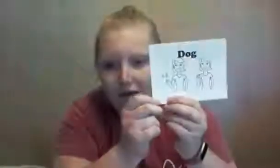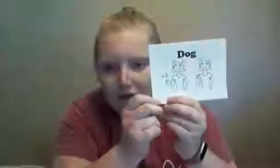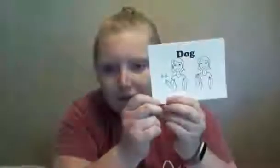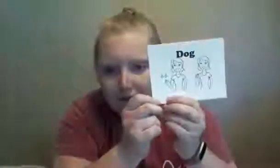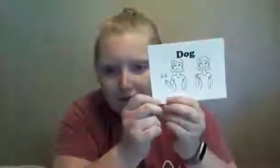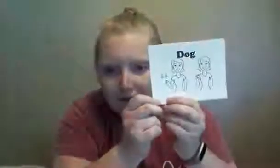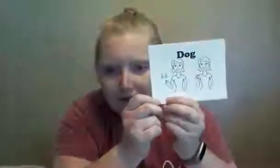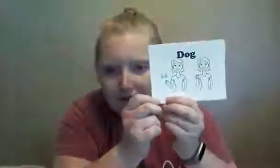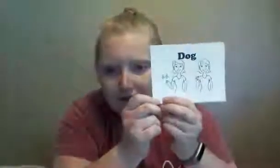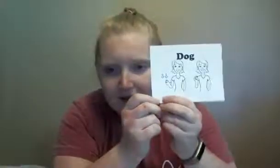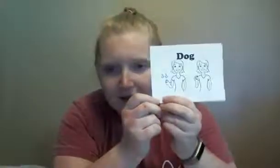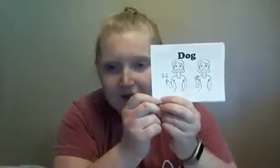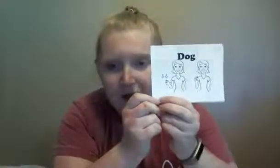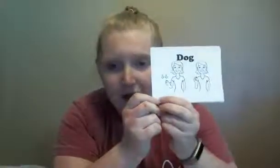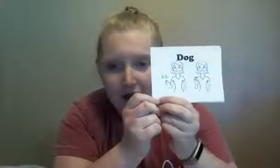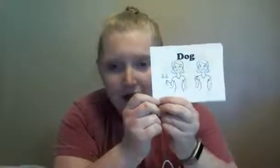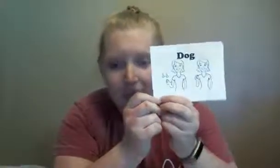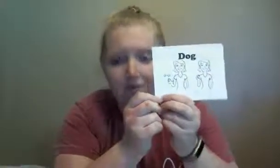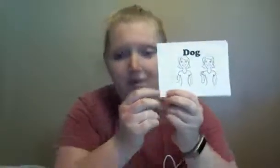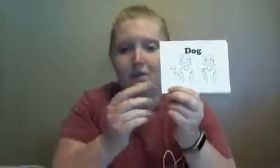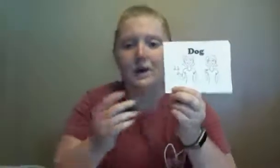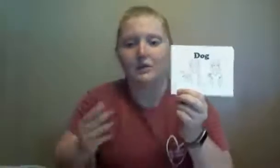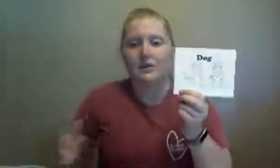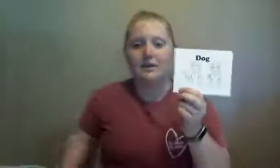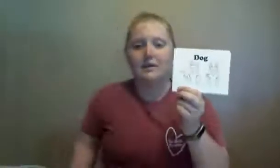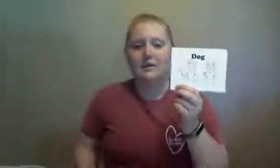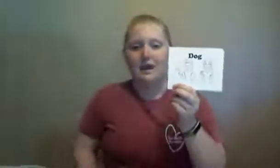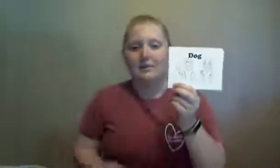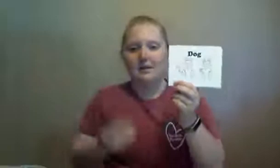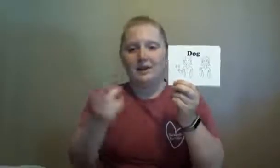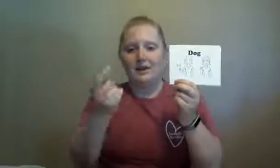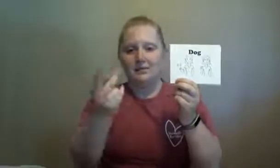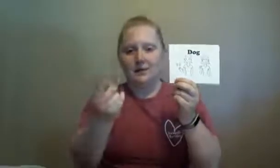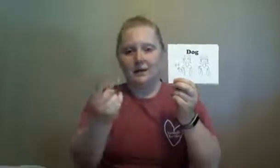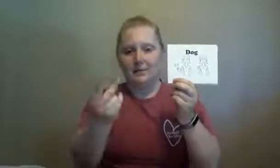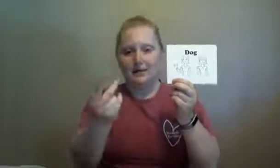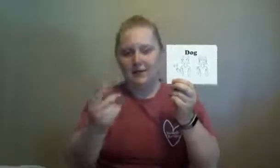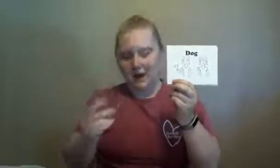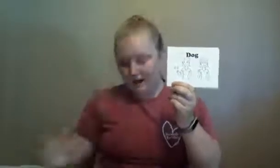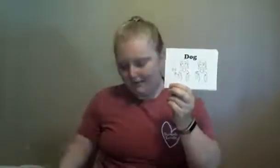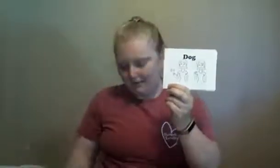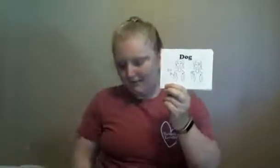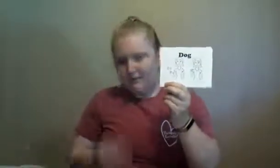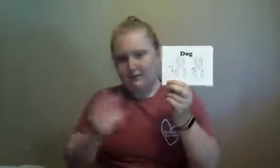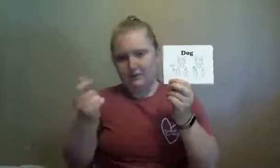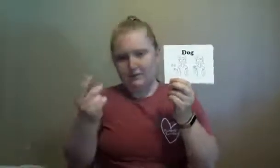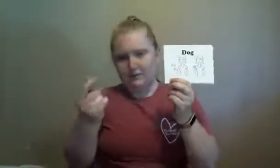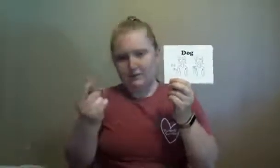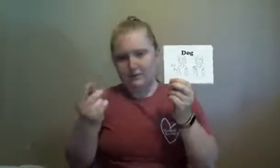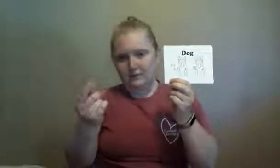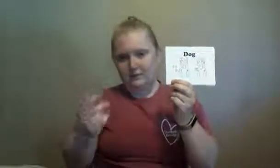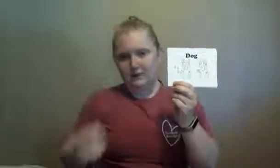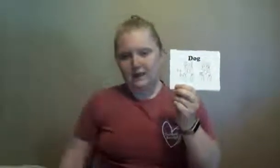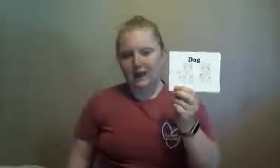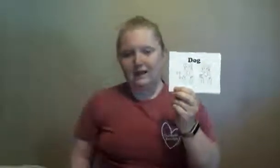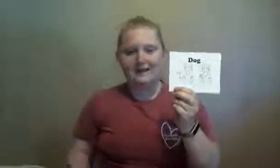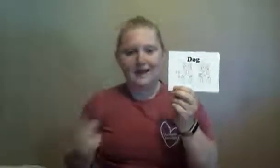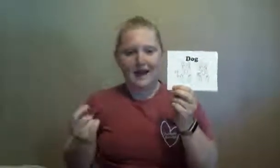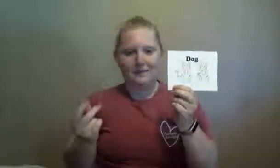So our first sign is dog. So you can slap your leg and bring it up like that and kind of snap like